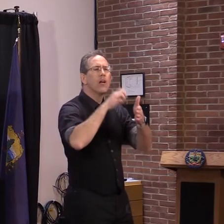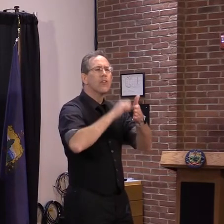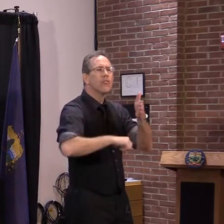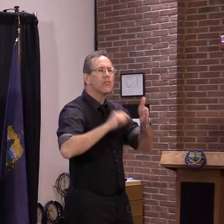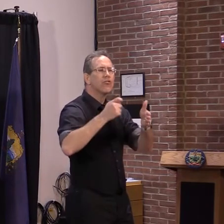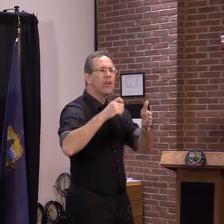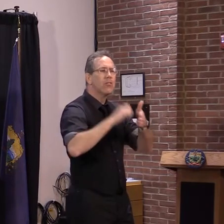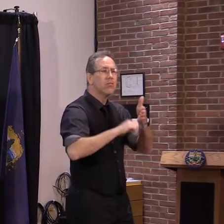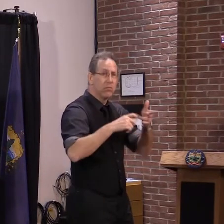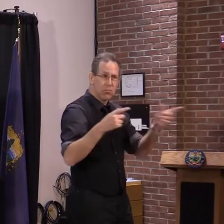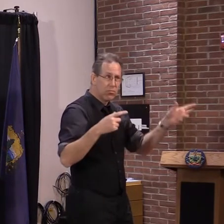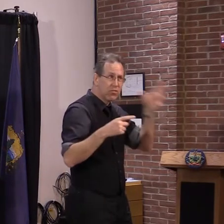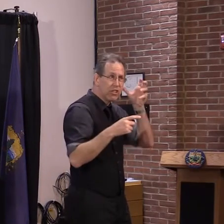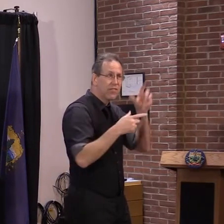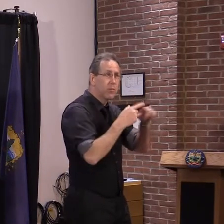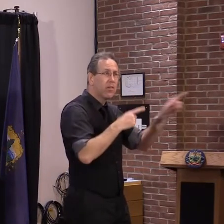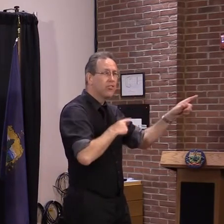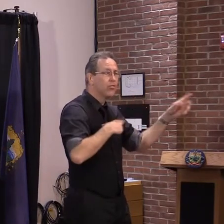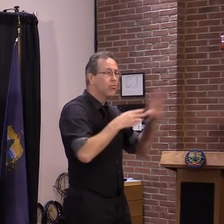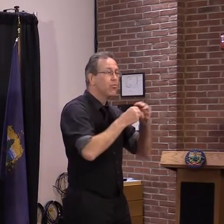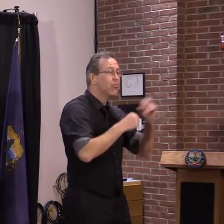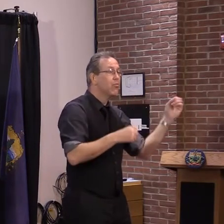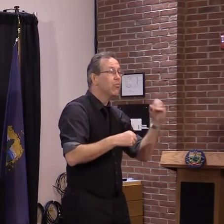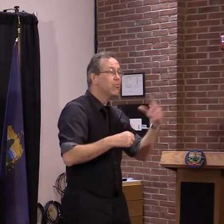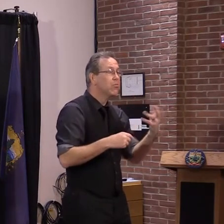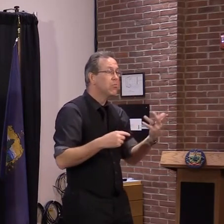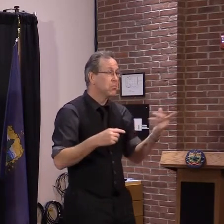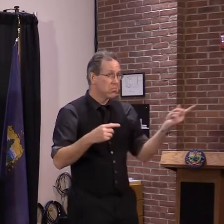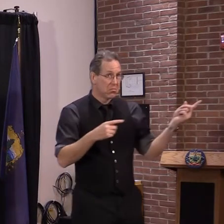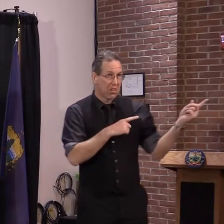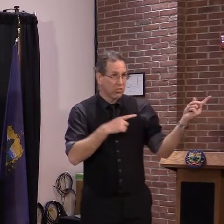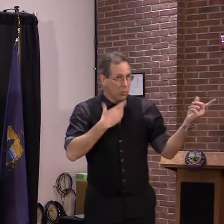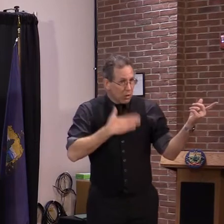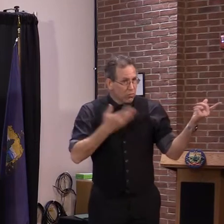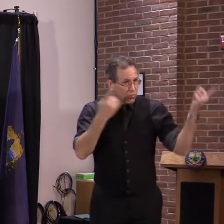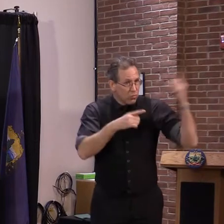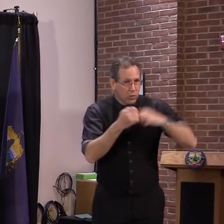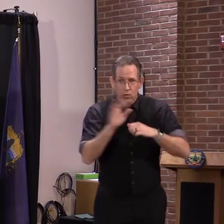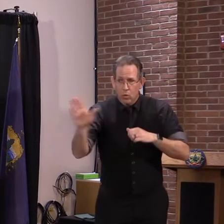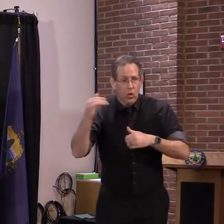I have heard where they may,